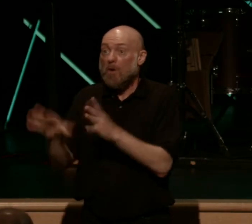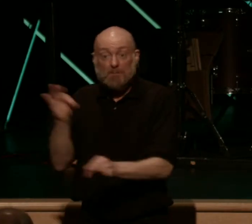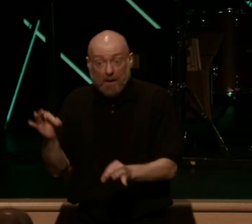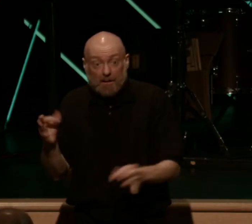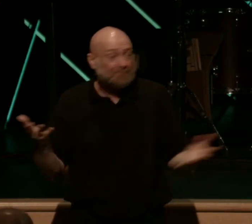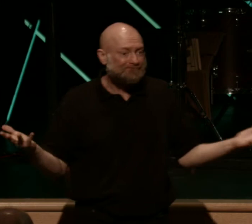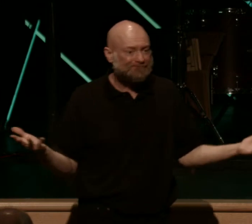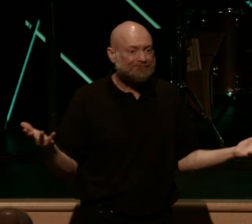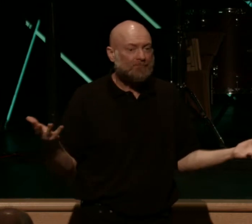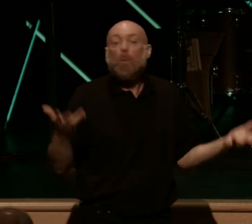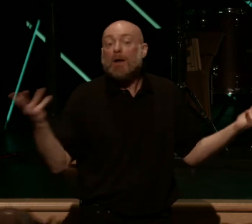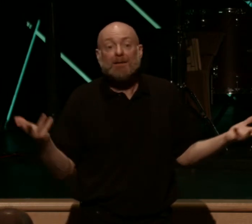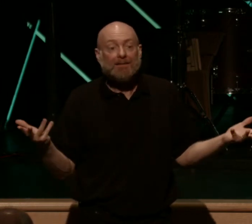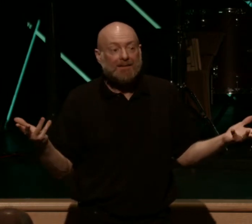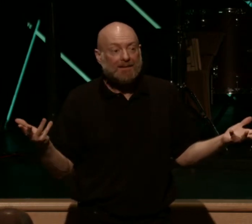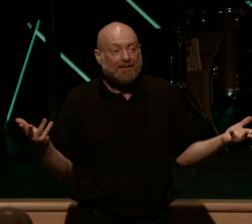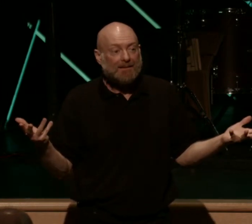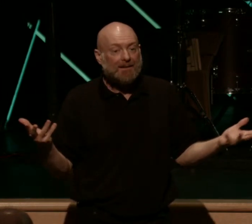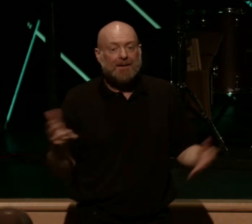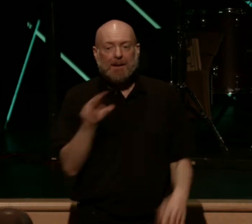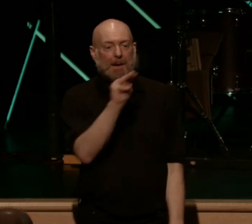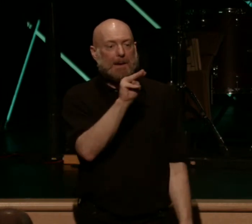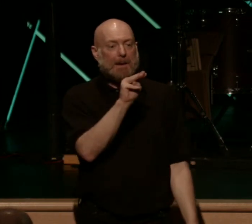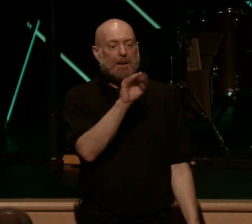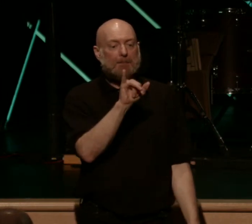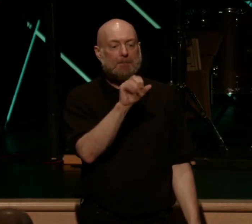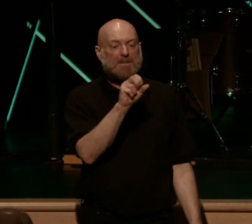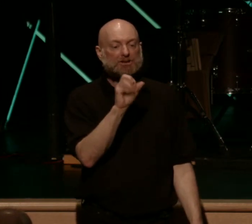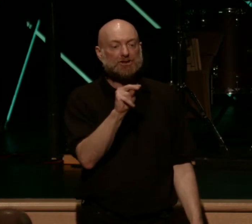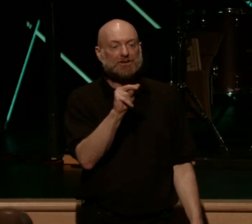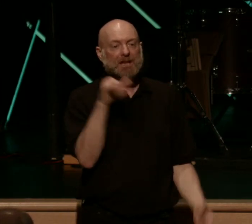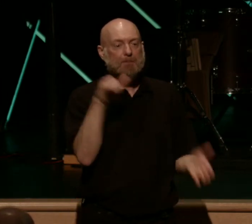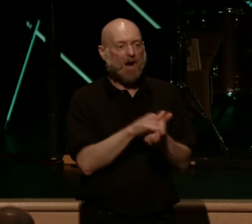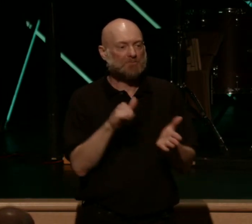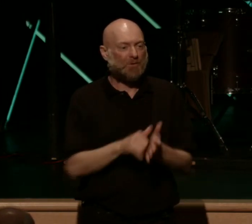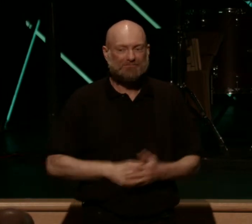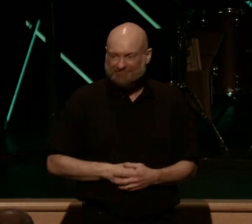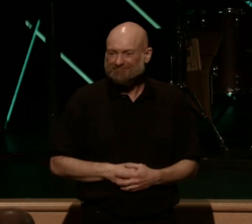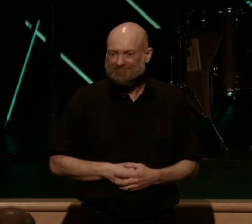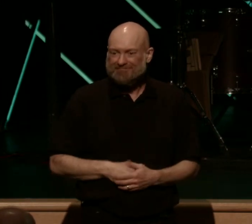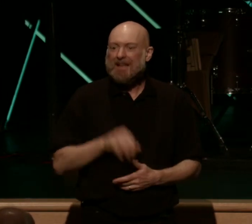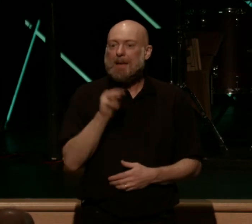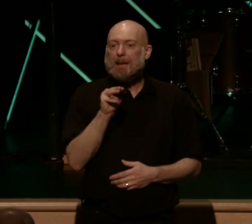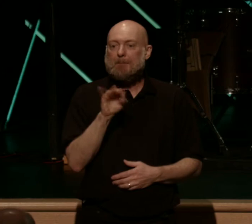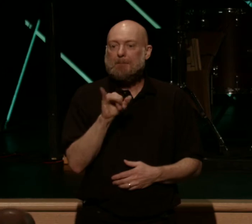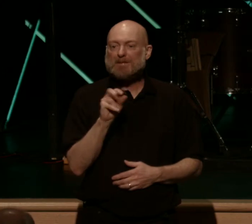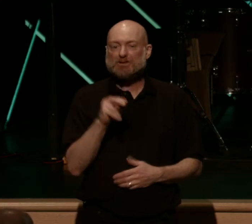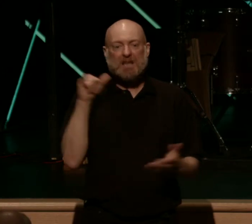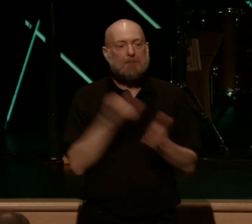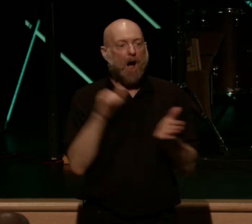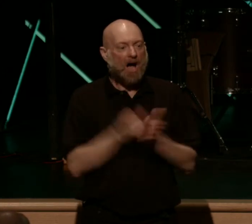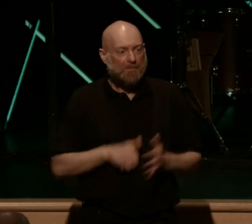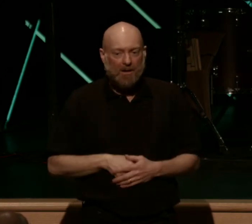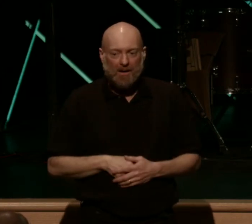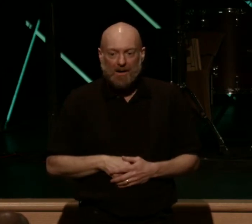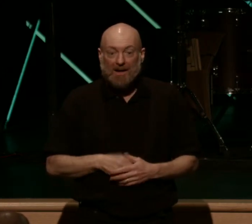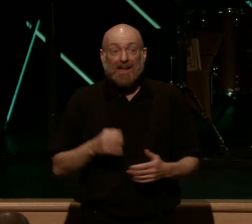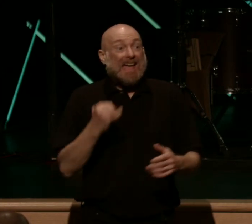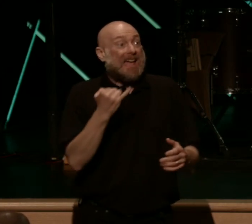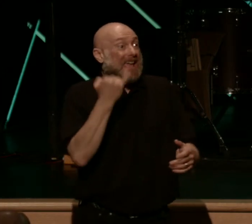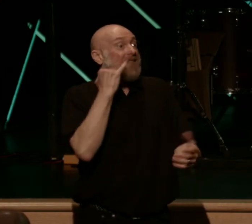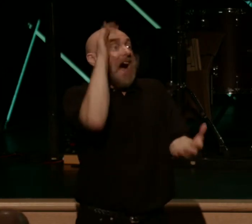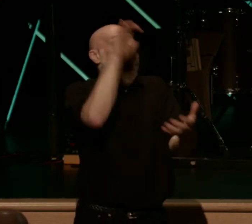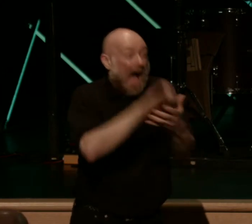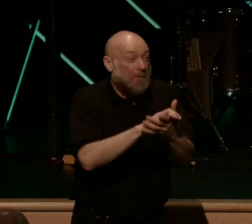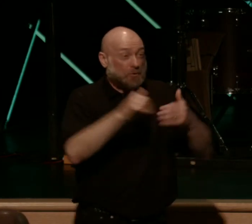Holy Spirit is this. It's mission impossible. Mission impossible. For a husband